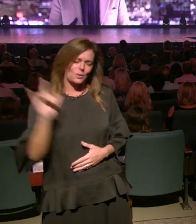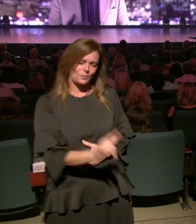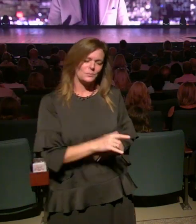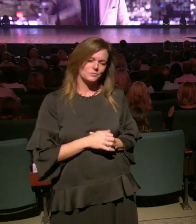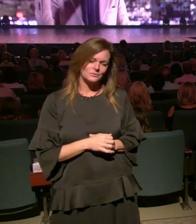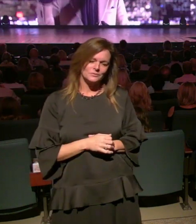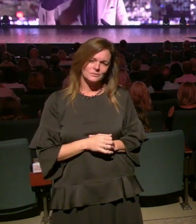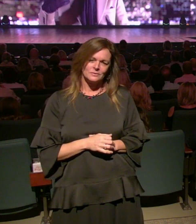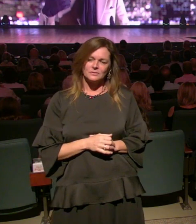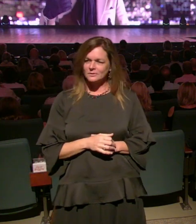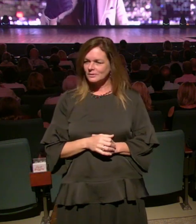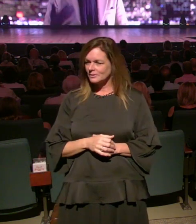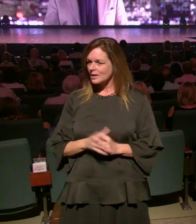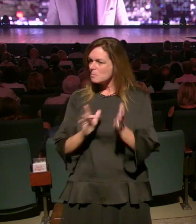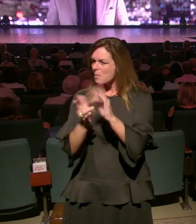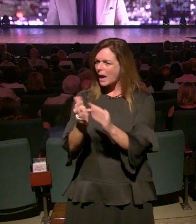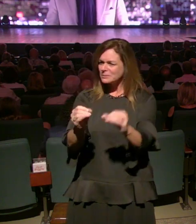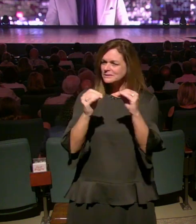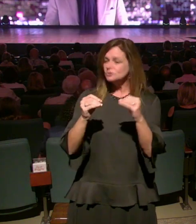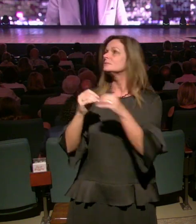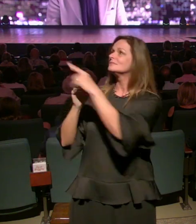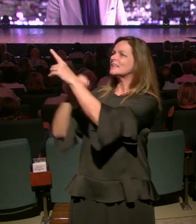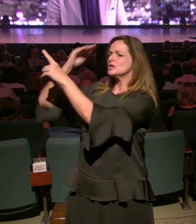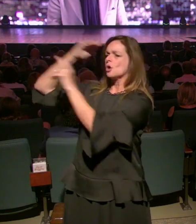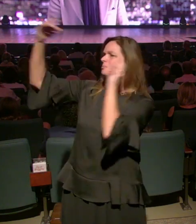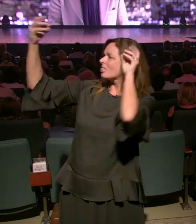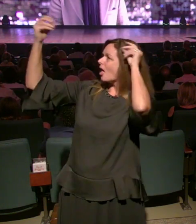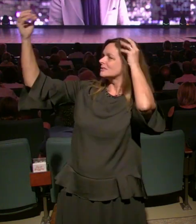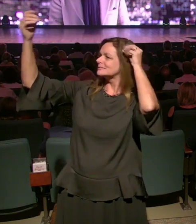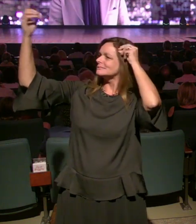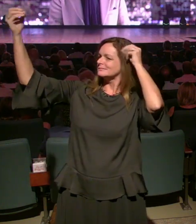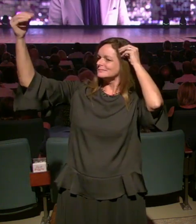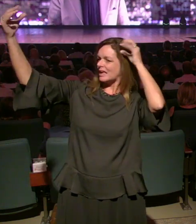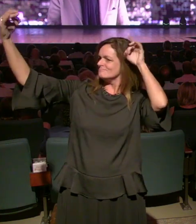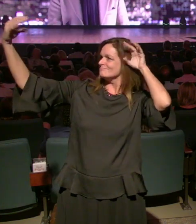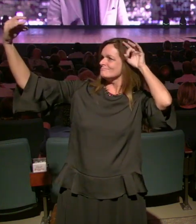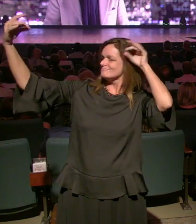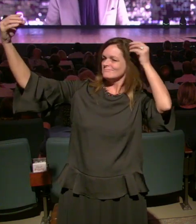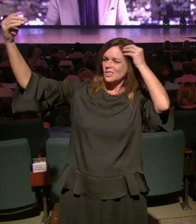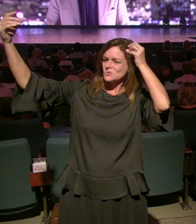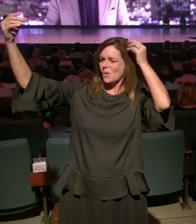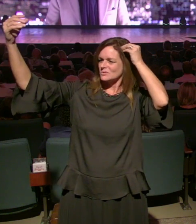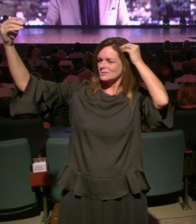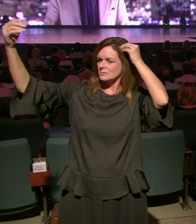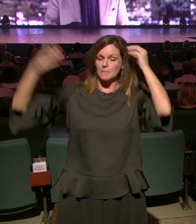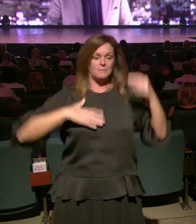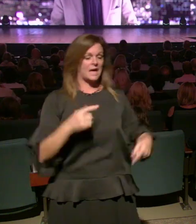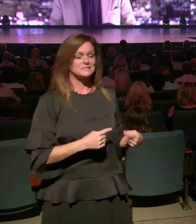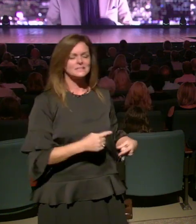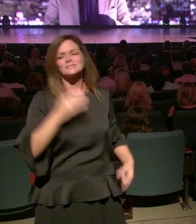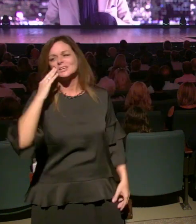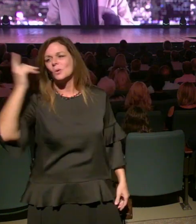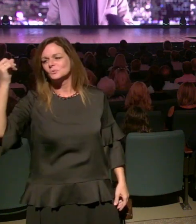us that He knows my thoughts before I have them, my steps before I take them, and my sins before I commit them. God knew